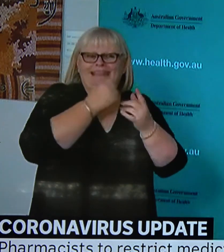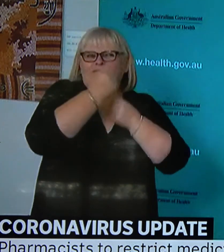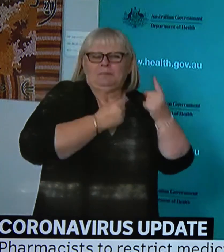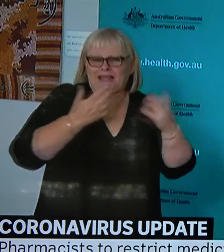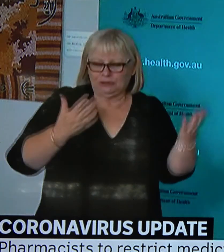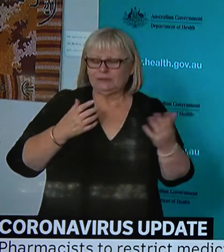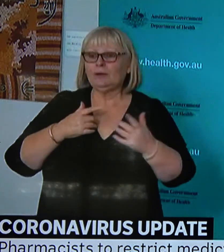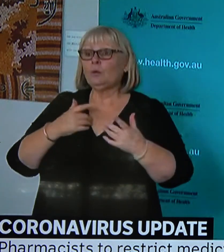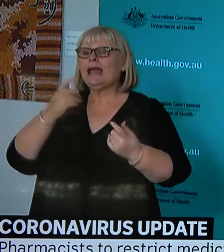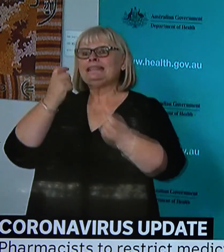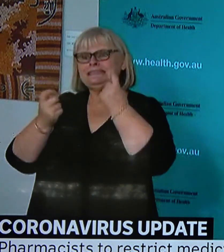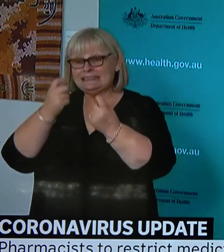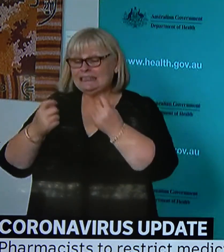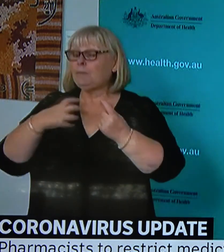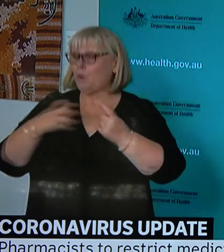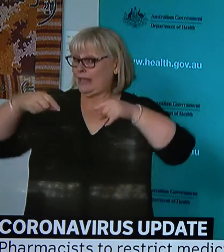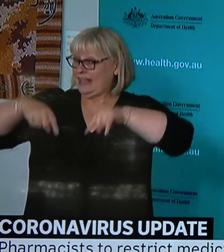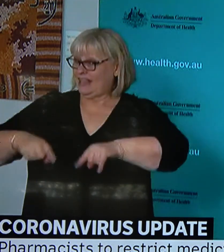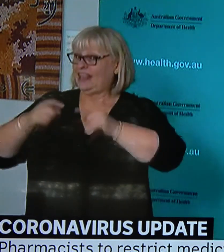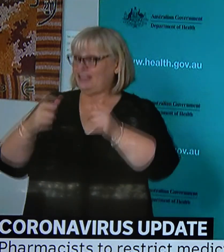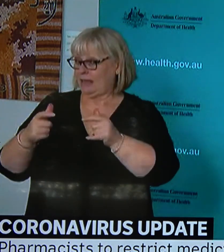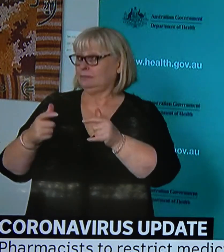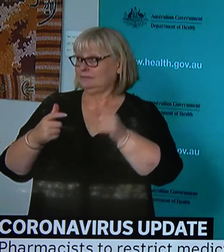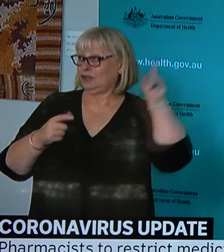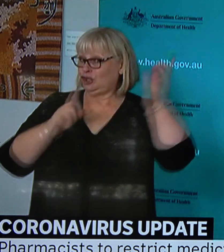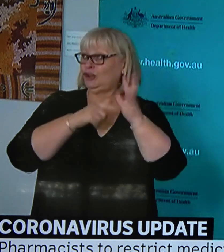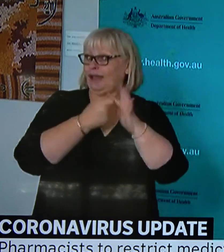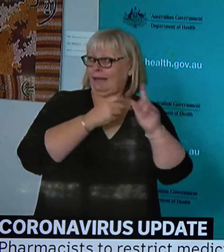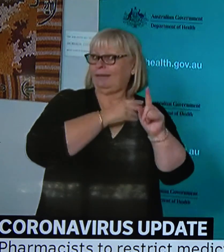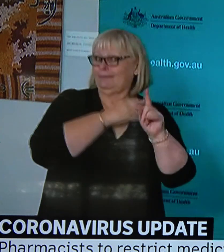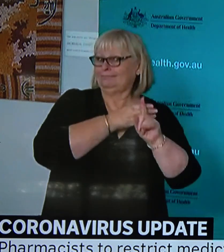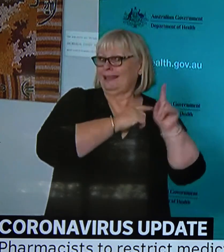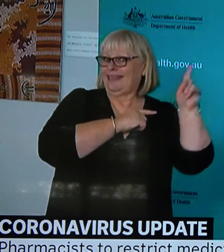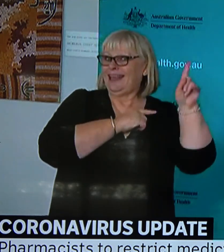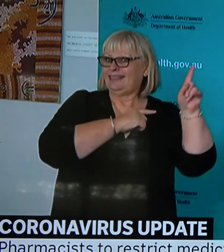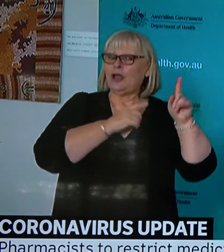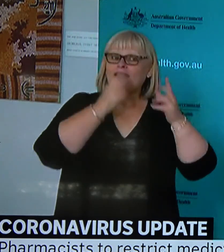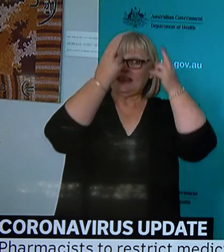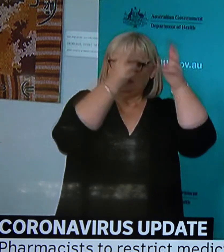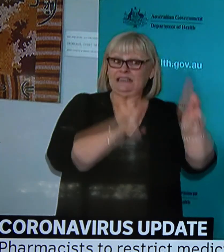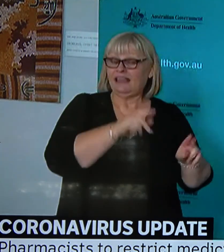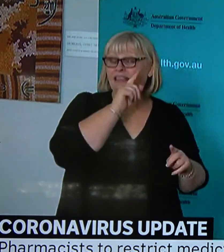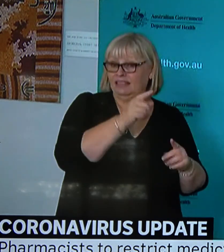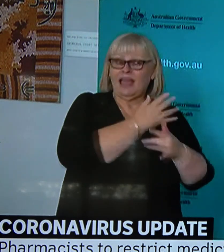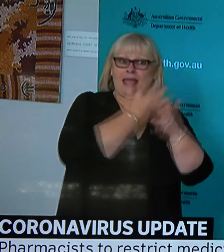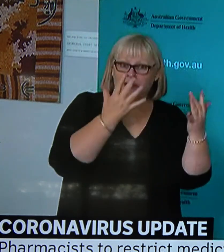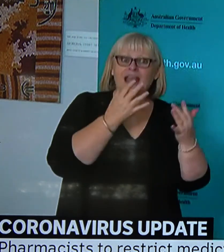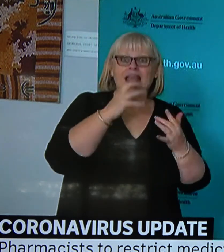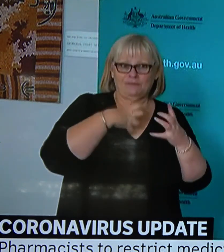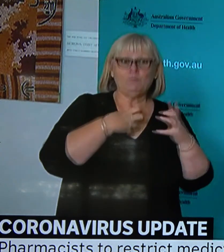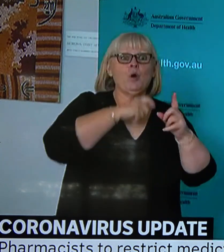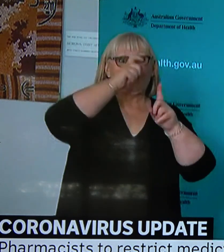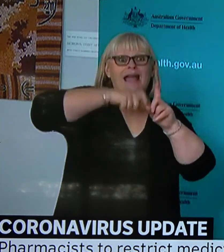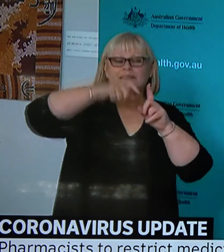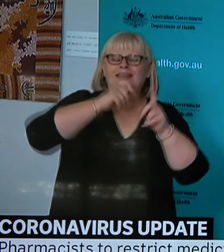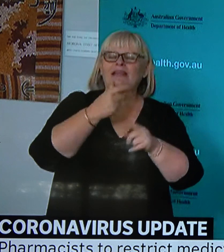I do know that we're testing a lot more than the UK has done up to now. I suspect with that level of deaths that they probably have many more cases